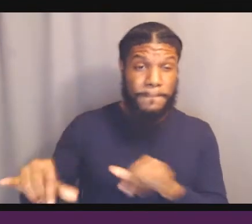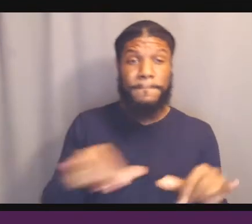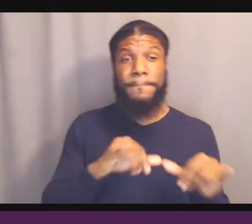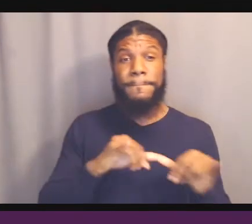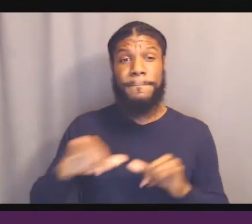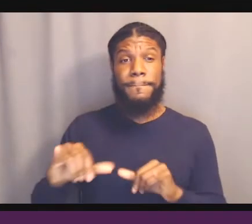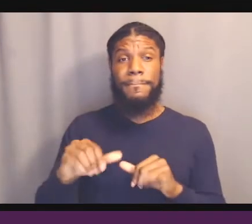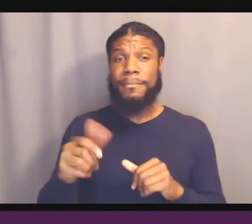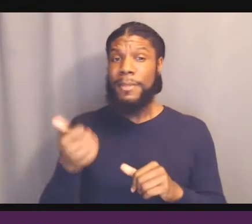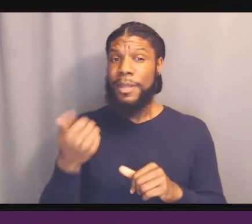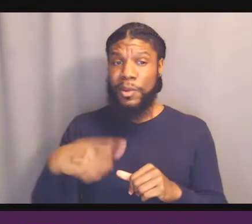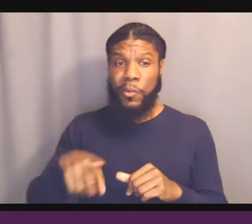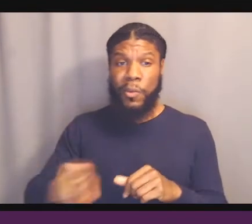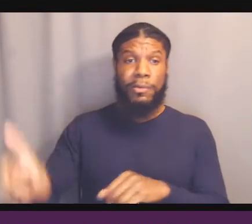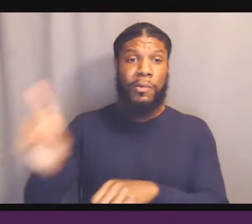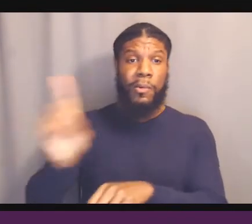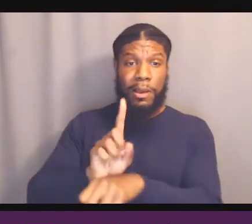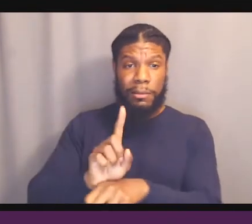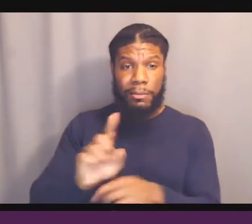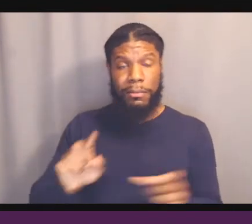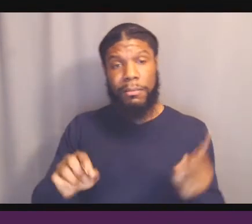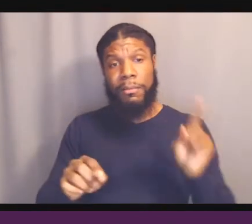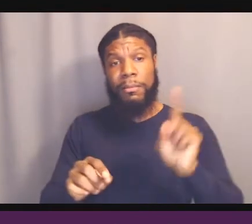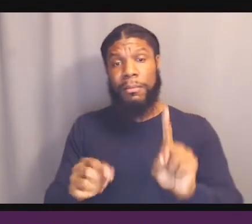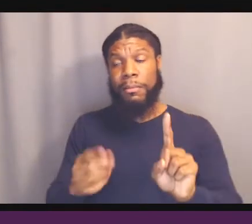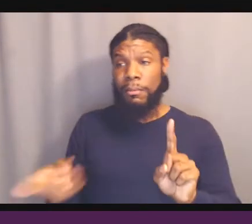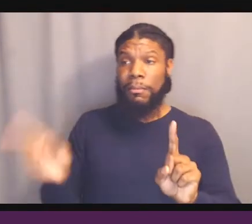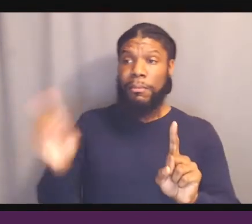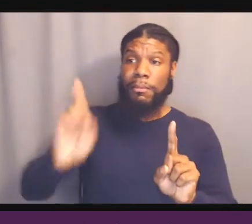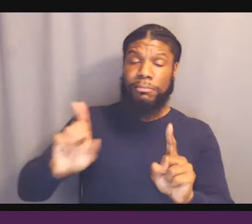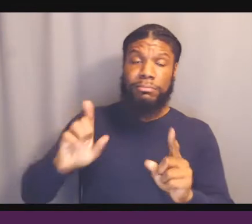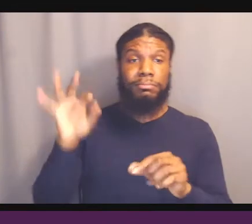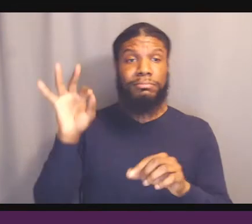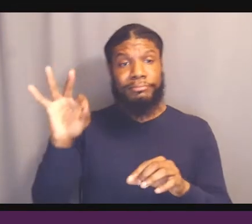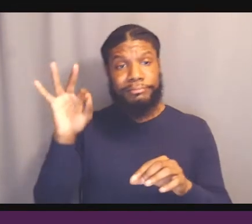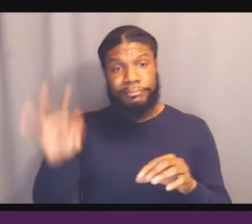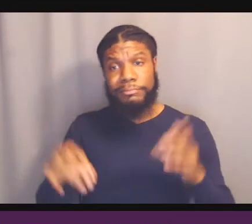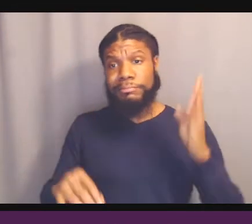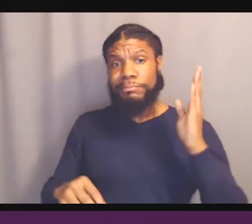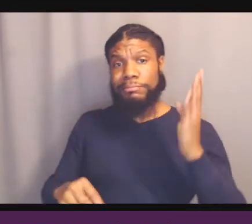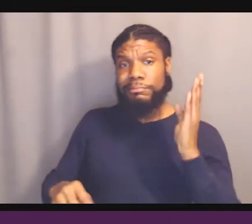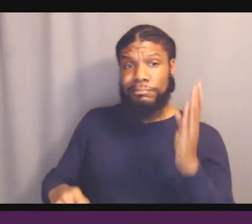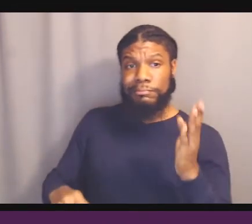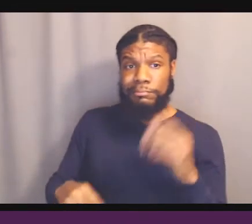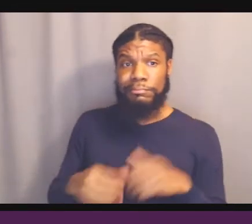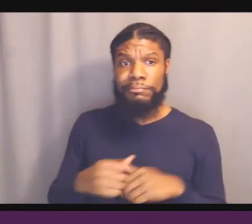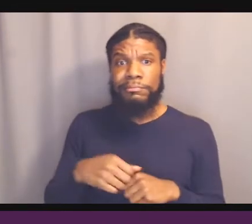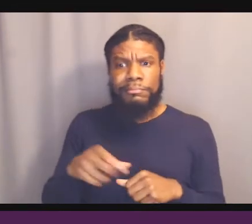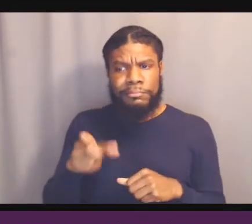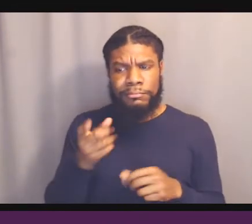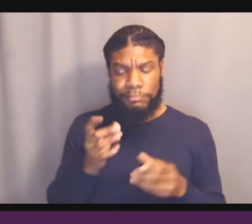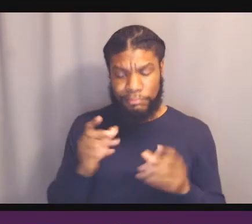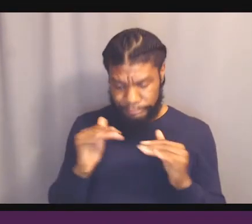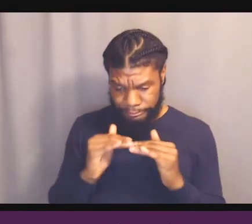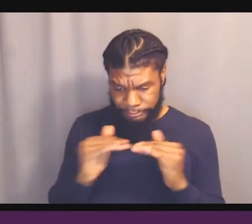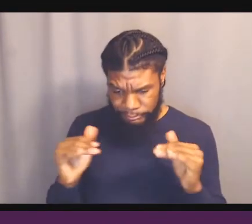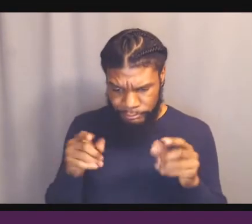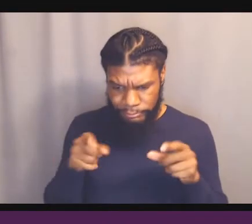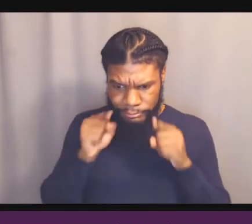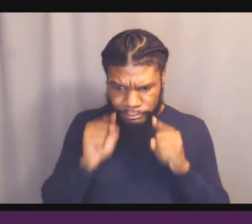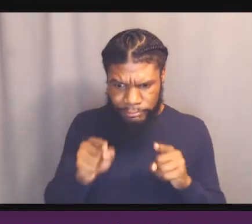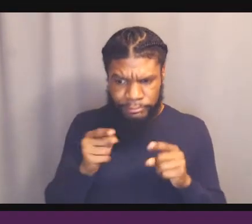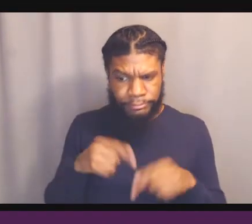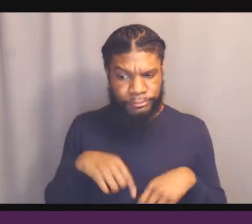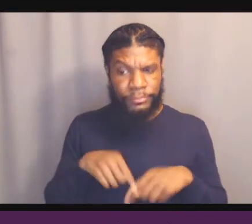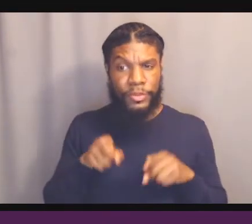speaks possibility because of your past victimization, you look at them side-eye and think they're trying to manipulate,